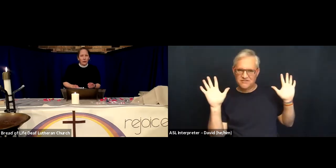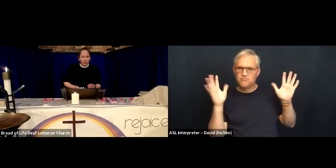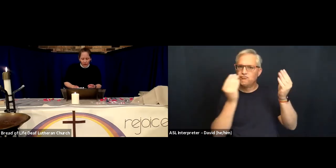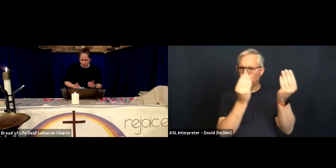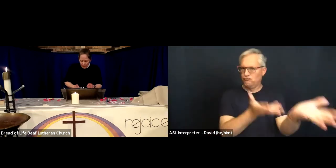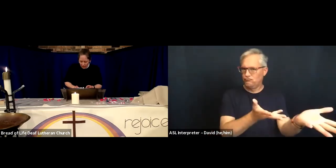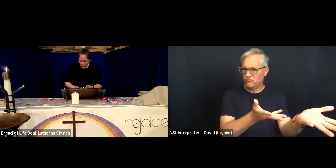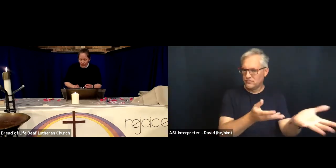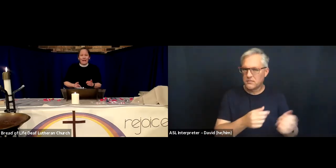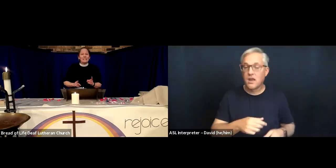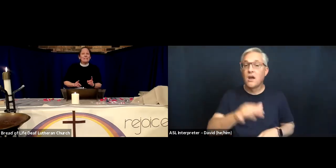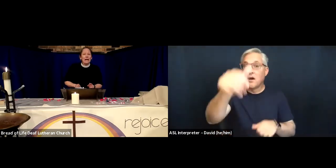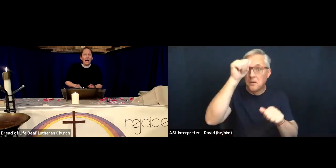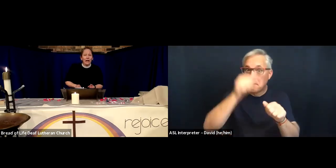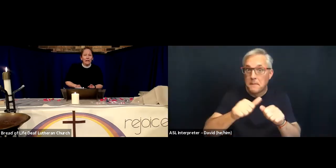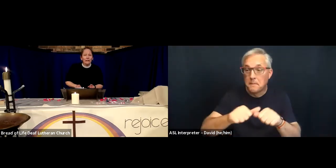And remember, Peter